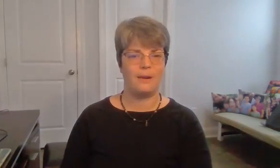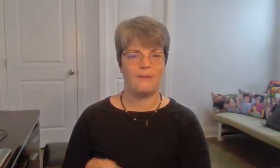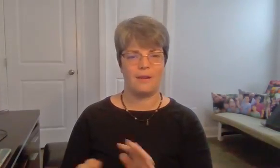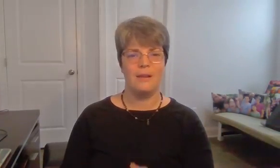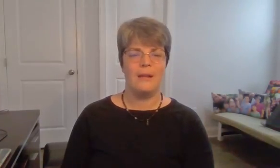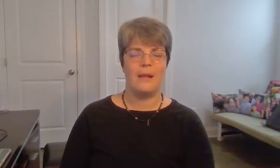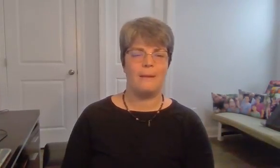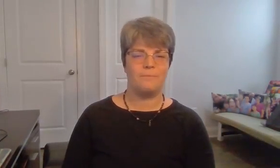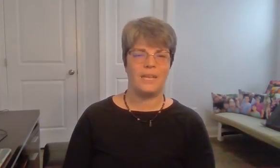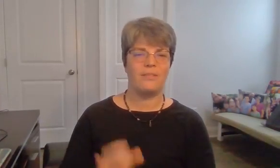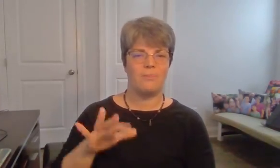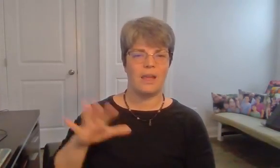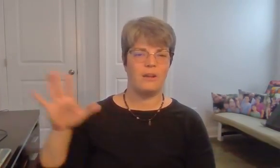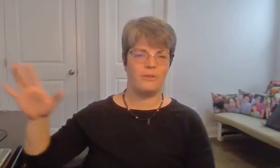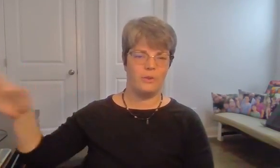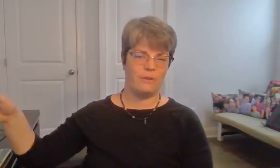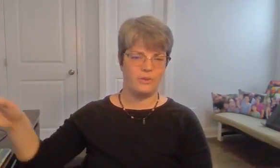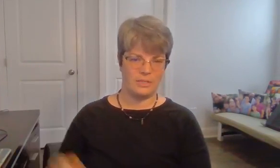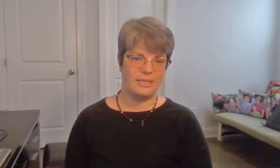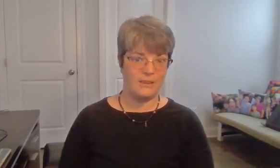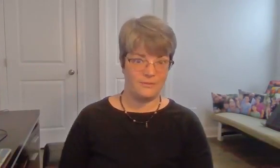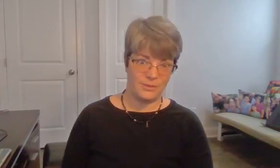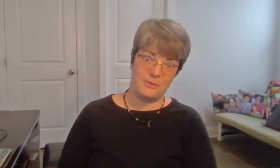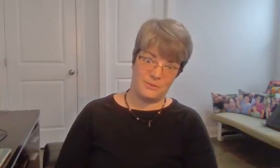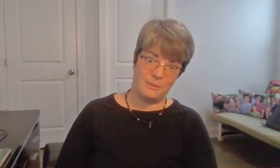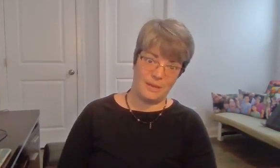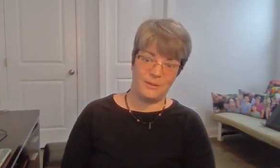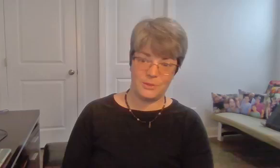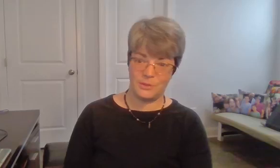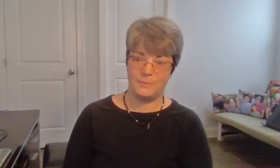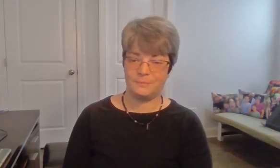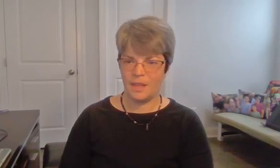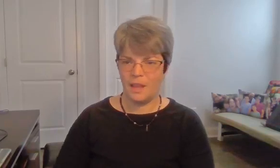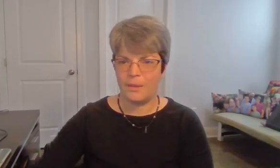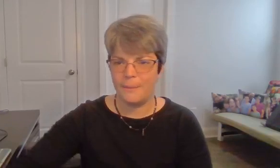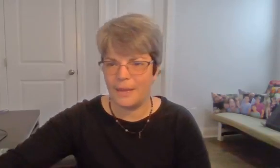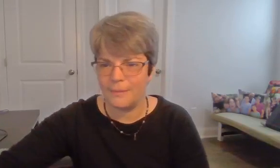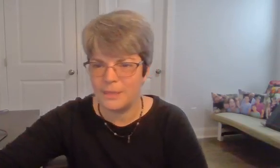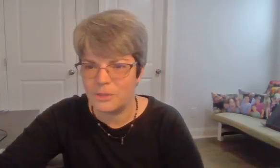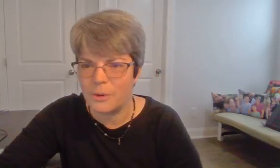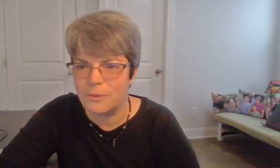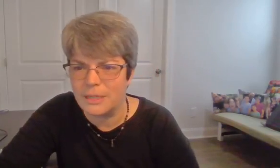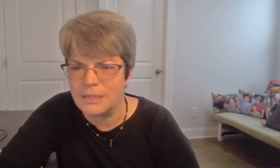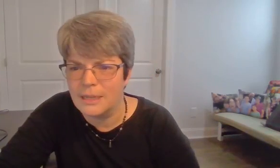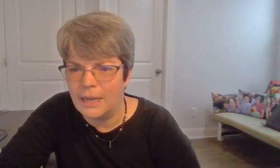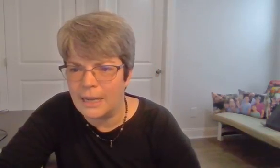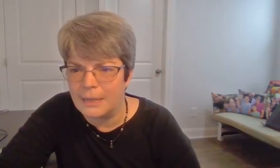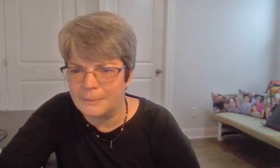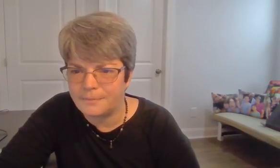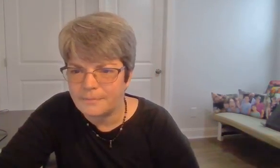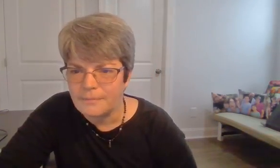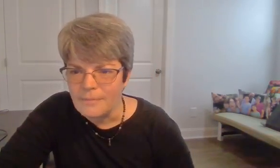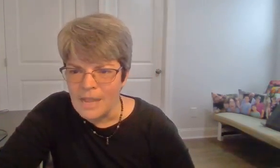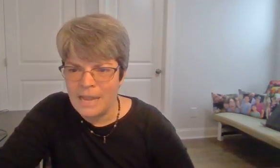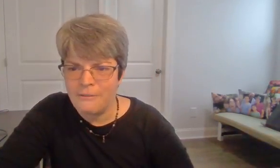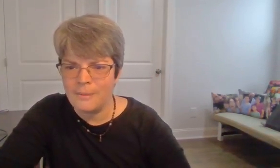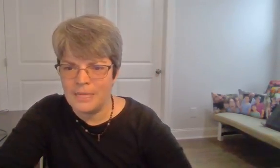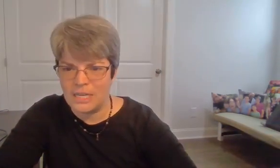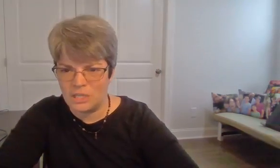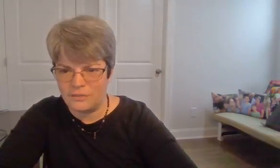whatever, to get their mind off of whoever just left. So that was really beneficial too. Okay, Amanda, let me see what your question was. Any recommendations for